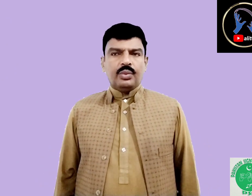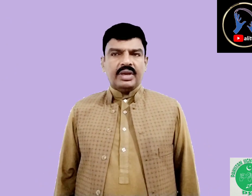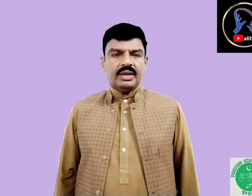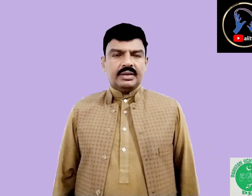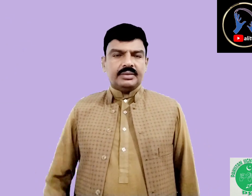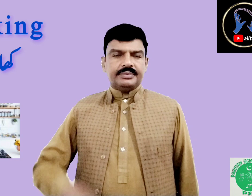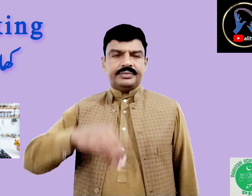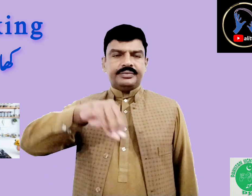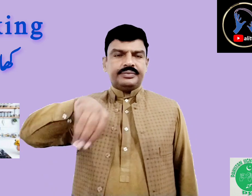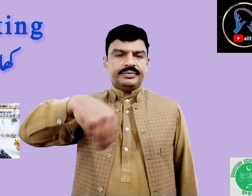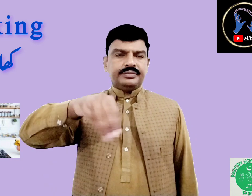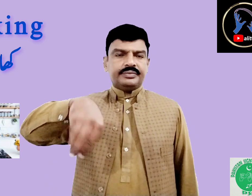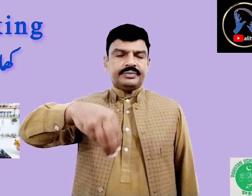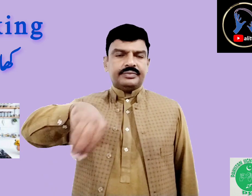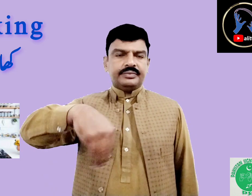cooking